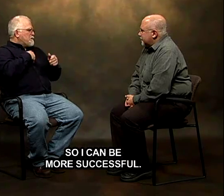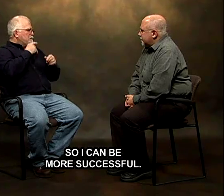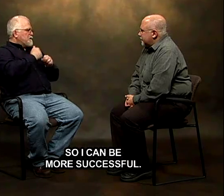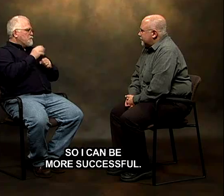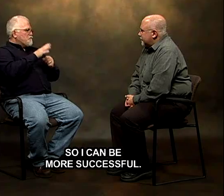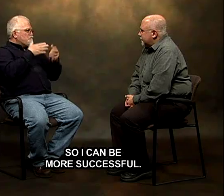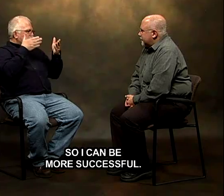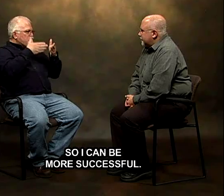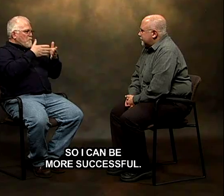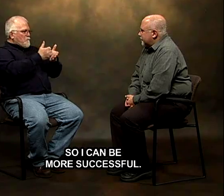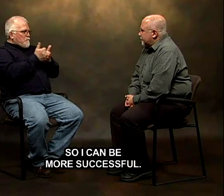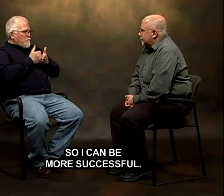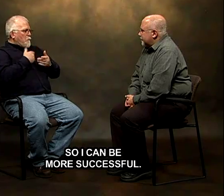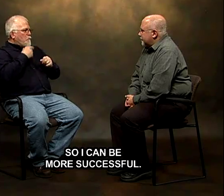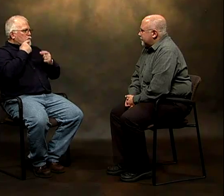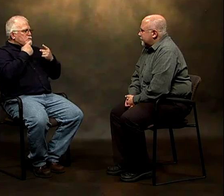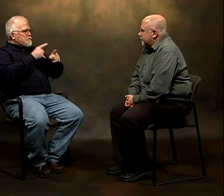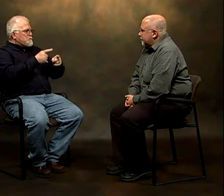more successful.